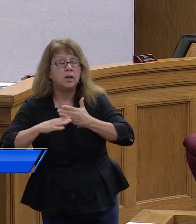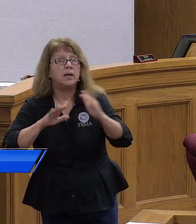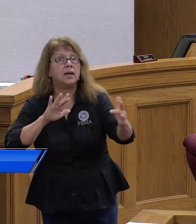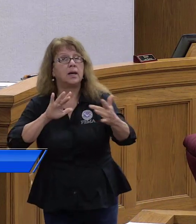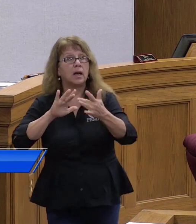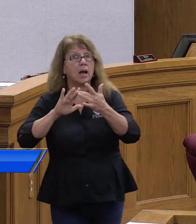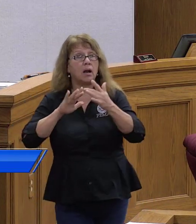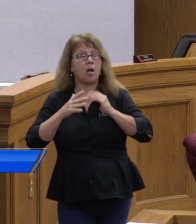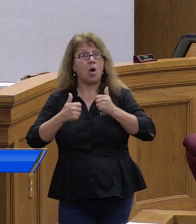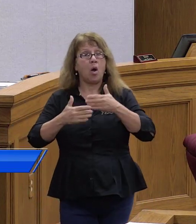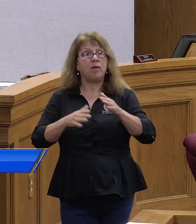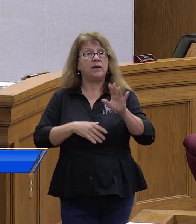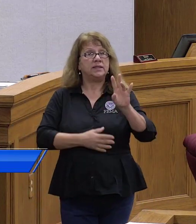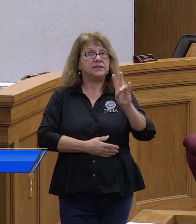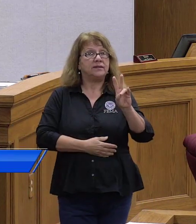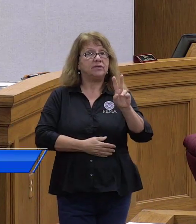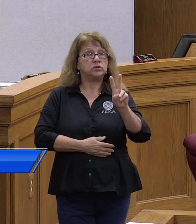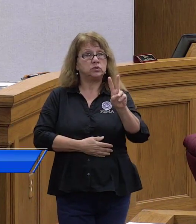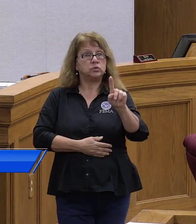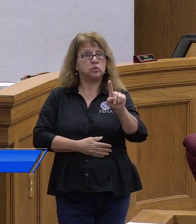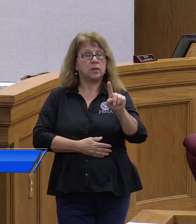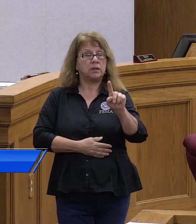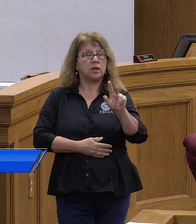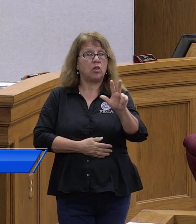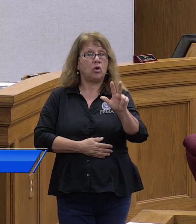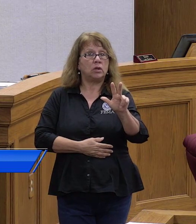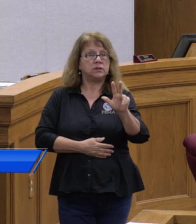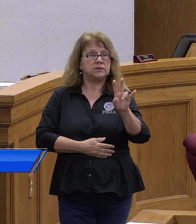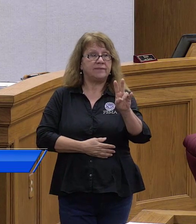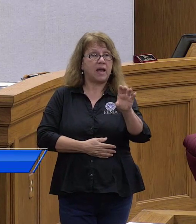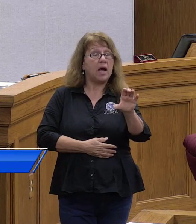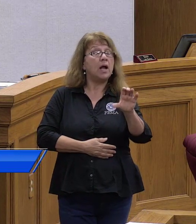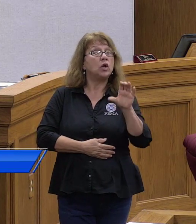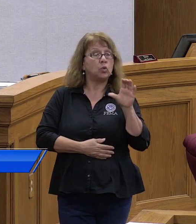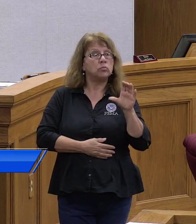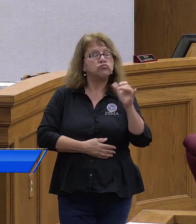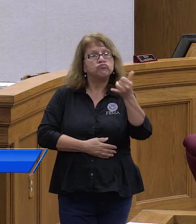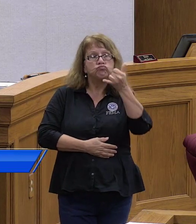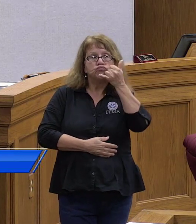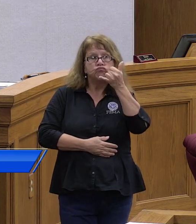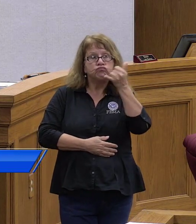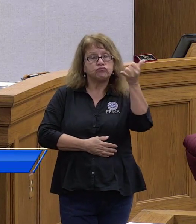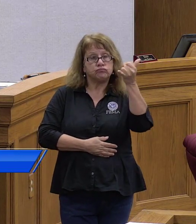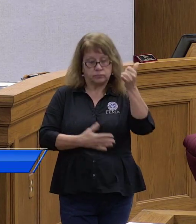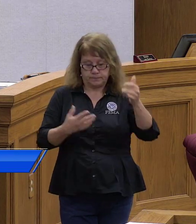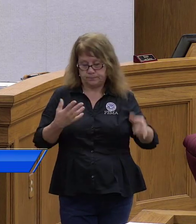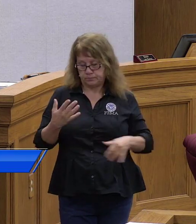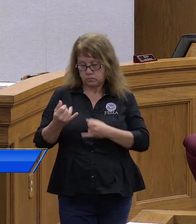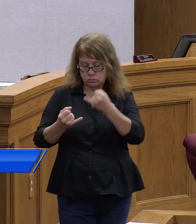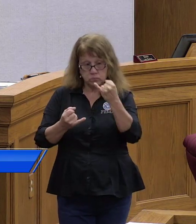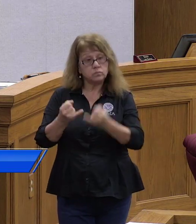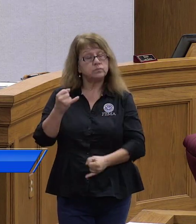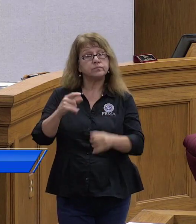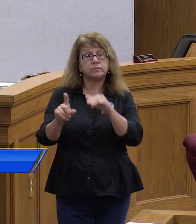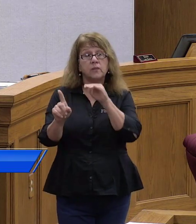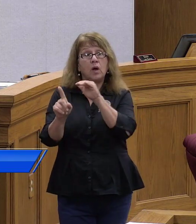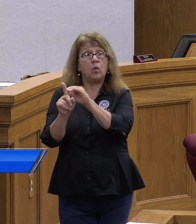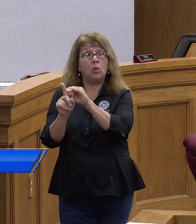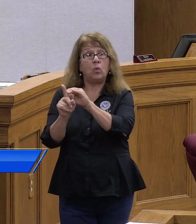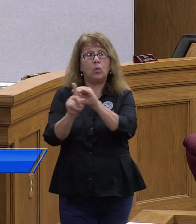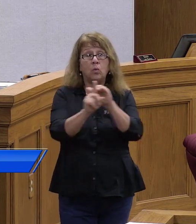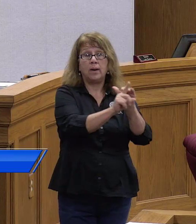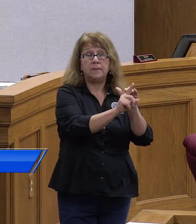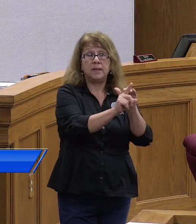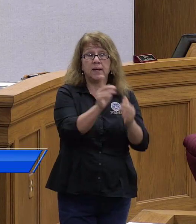office, 721-3700. We'll be glad to try and work that out. And then last but not least, just like to remind everyone that in